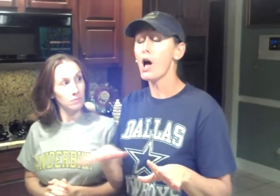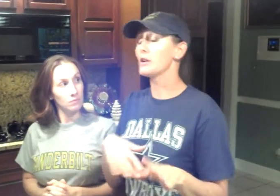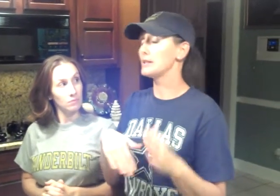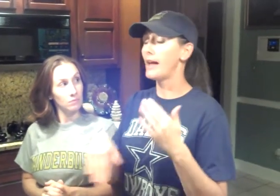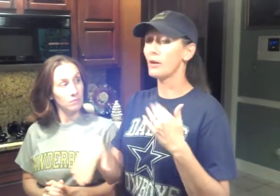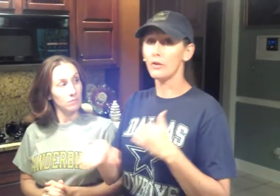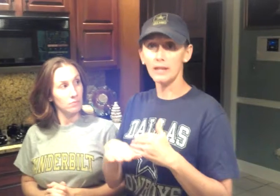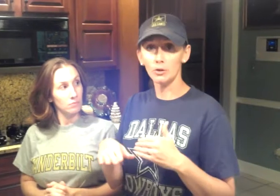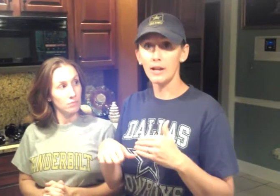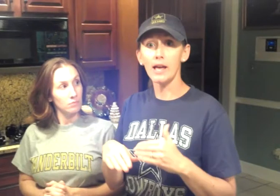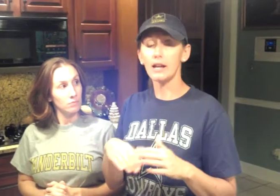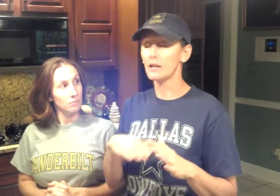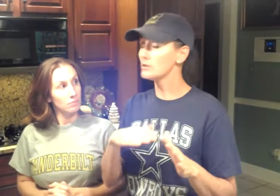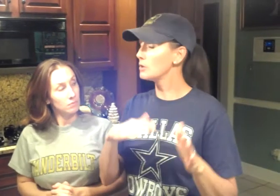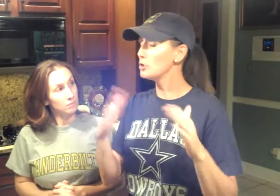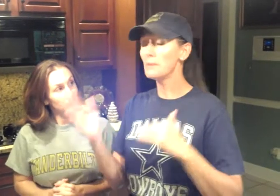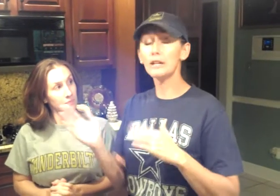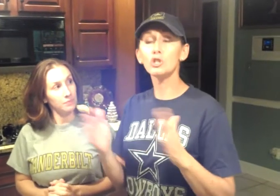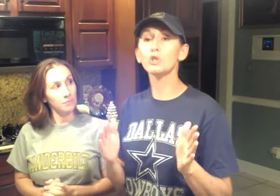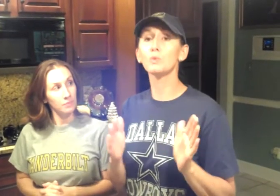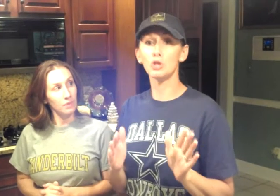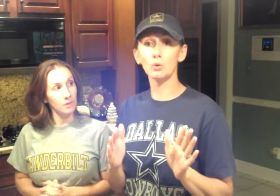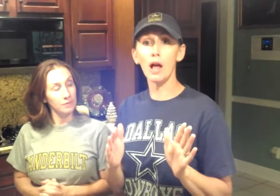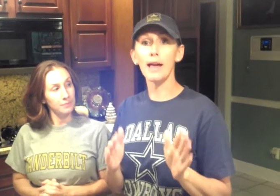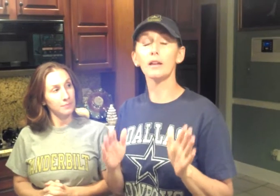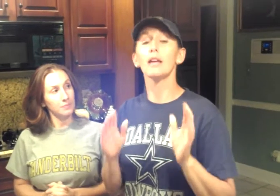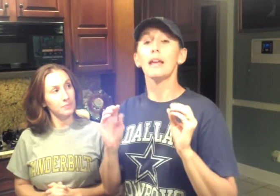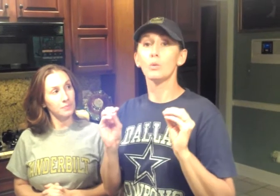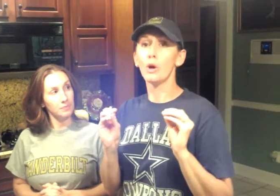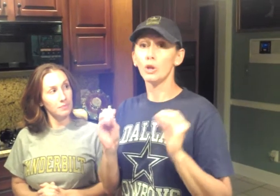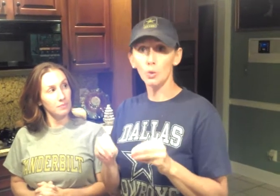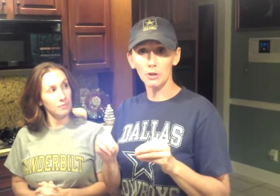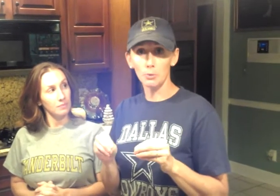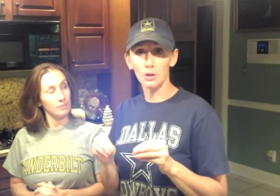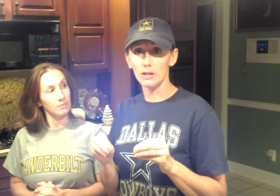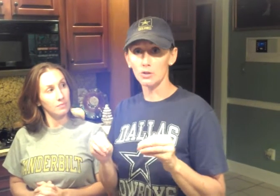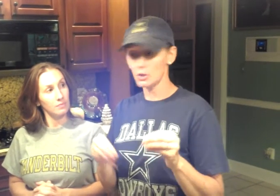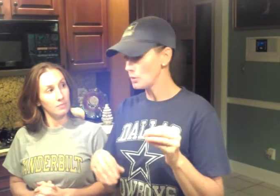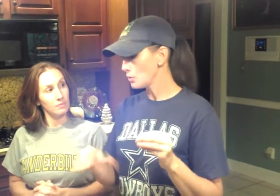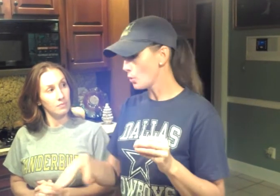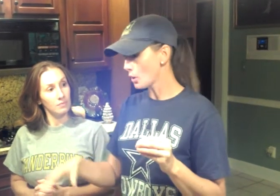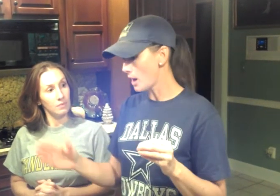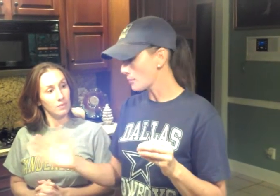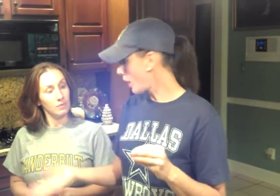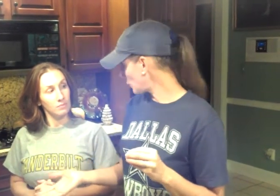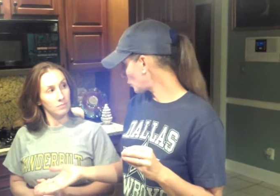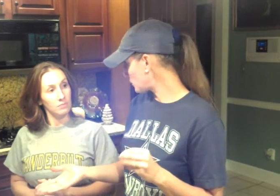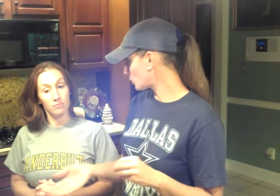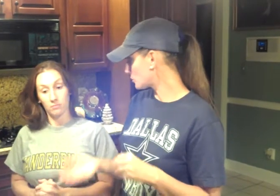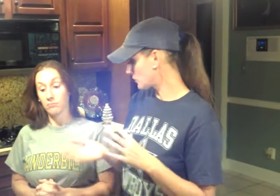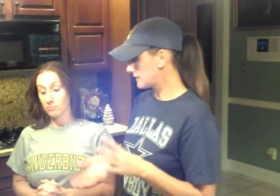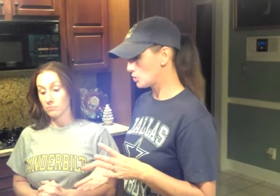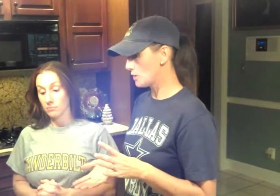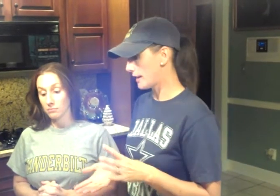blogs and out on the internet, and so you pick and choose what you like and what you want to put into your coffee creamers or things that you like.